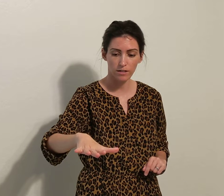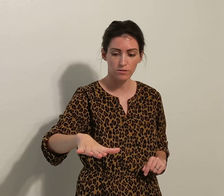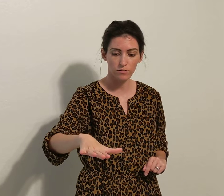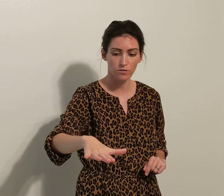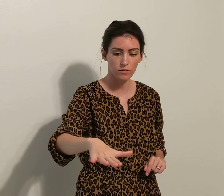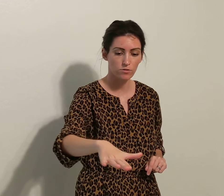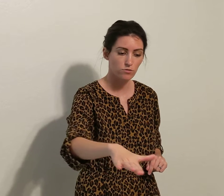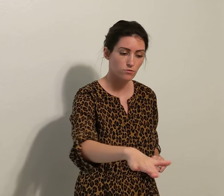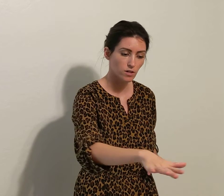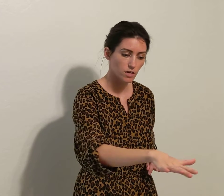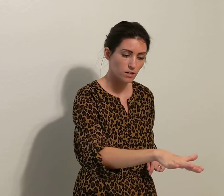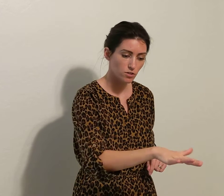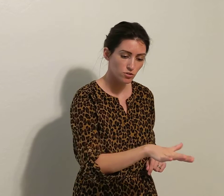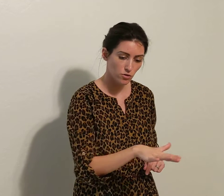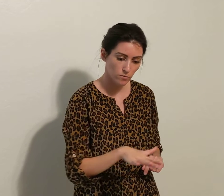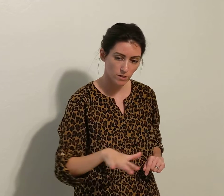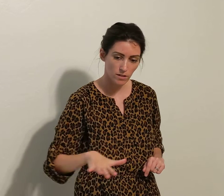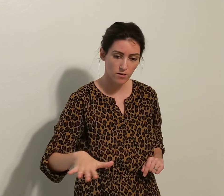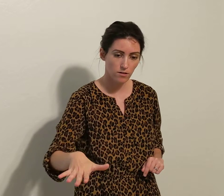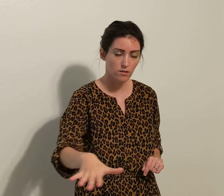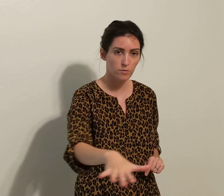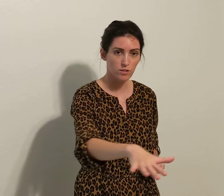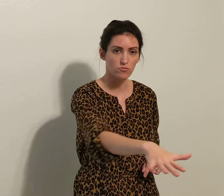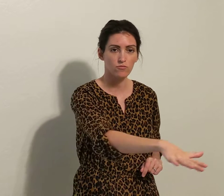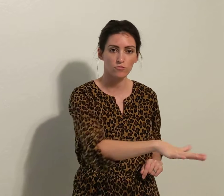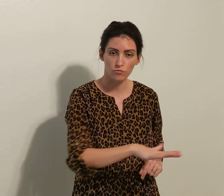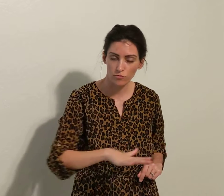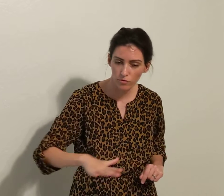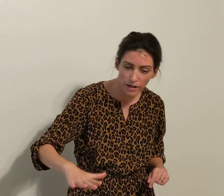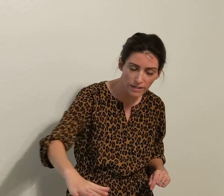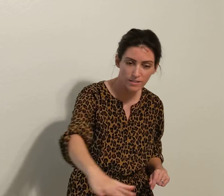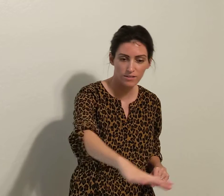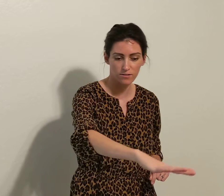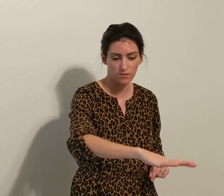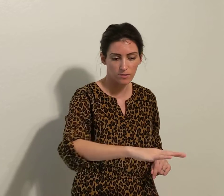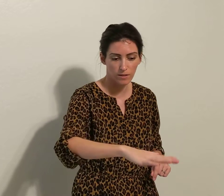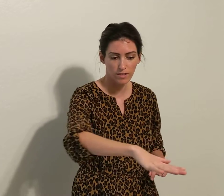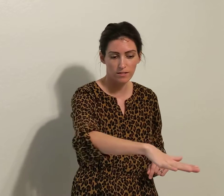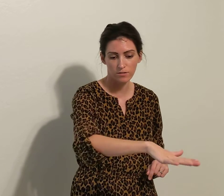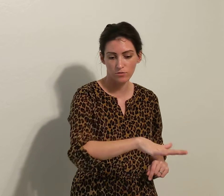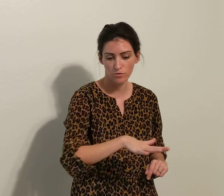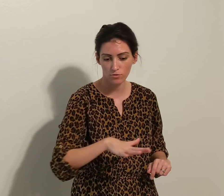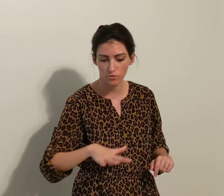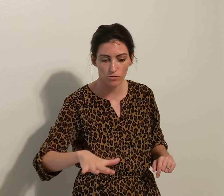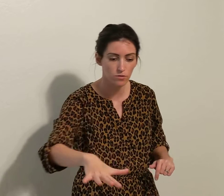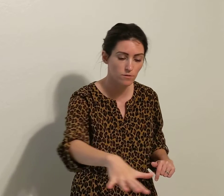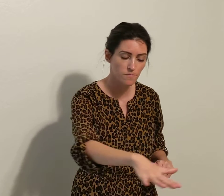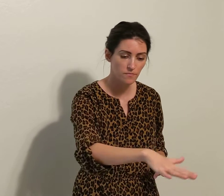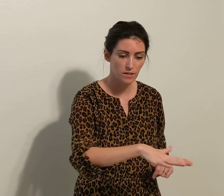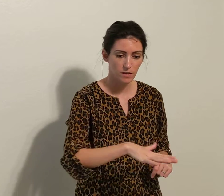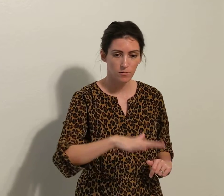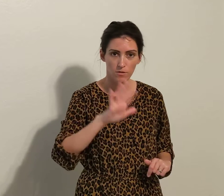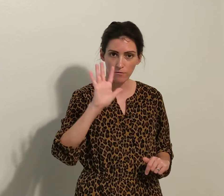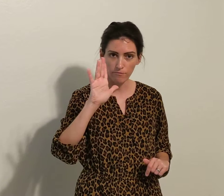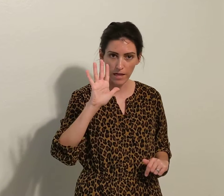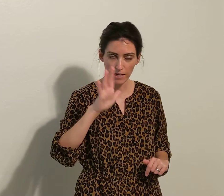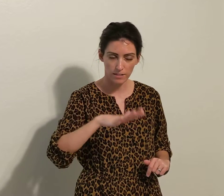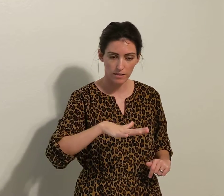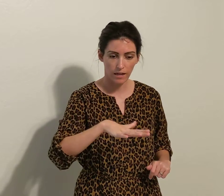you're going to show me the place right here. You're going to make like a little circle with a flat